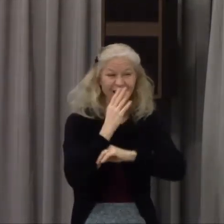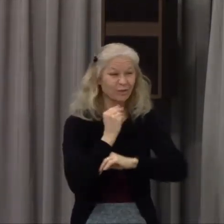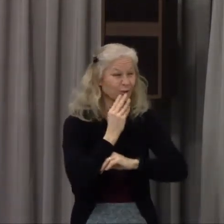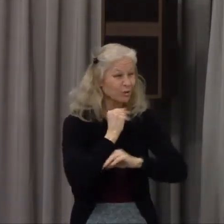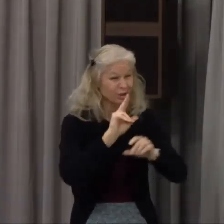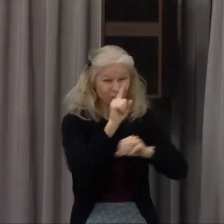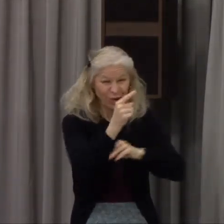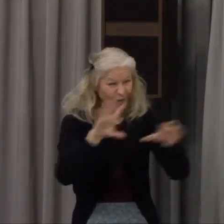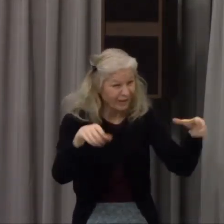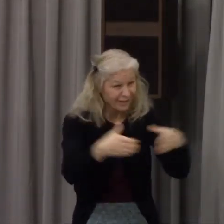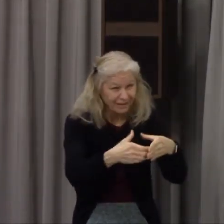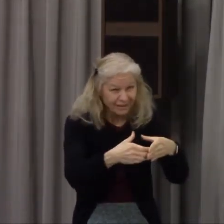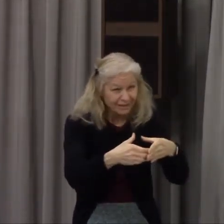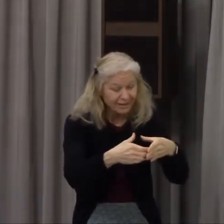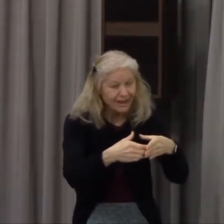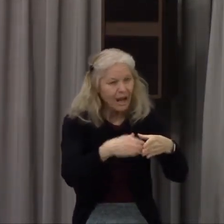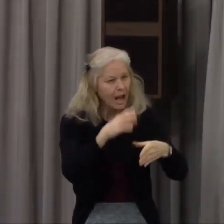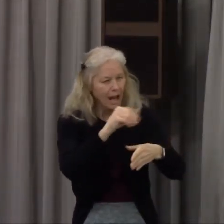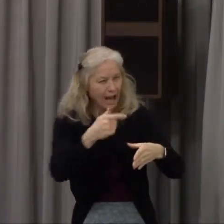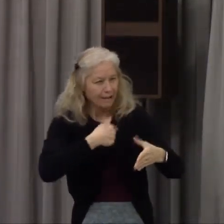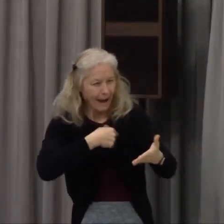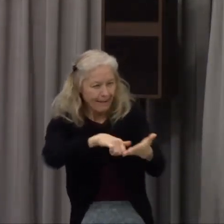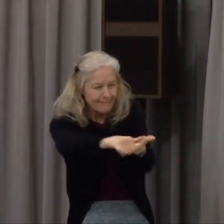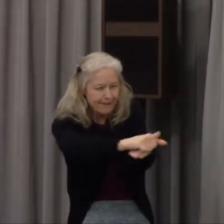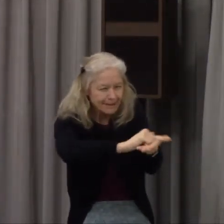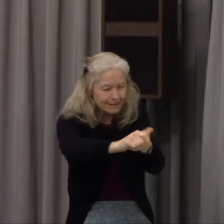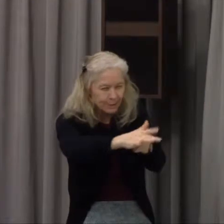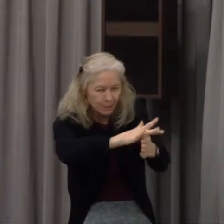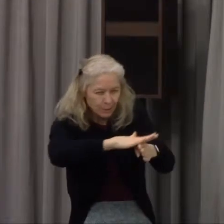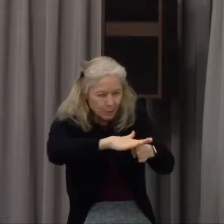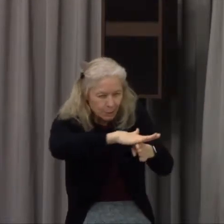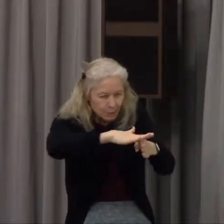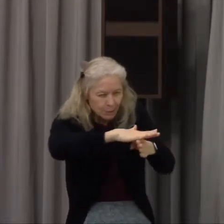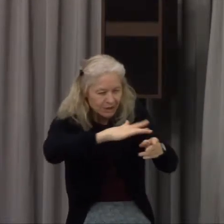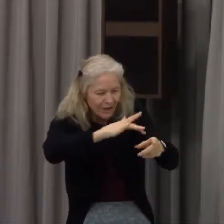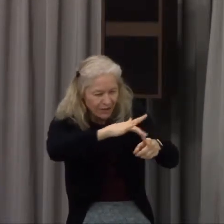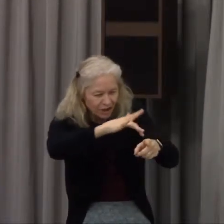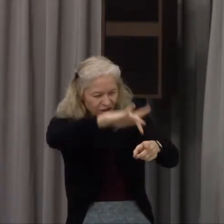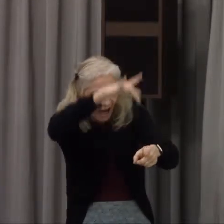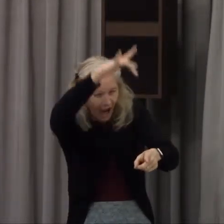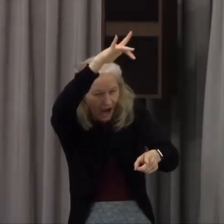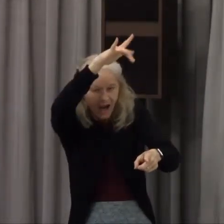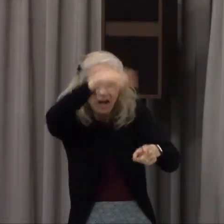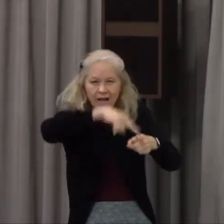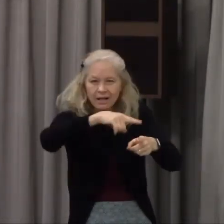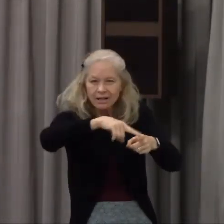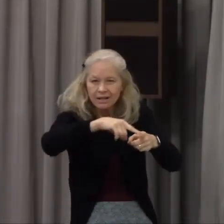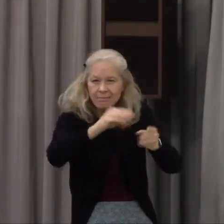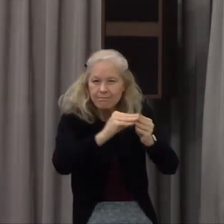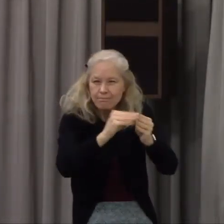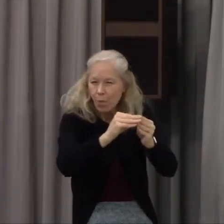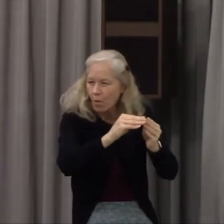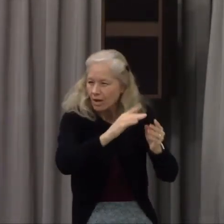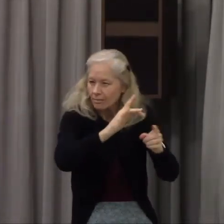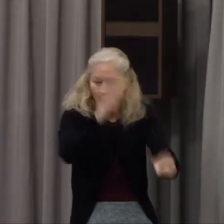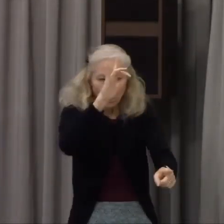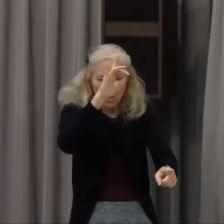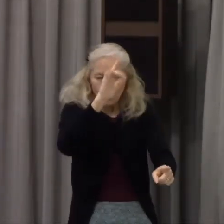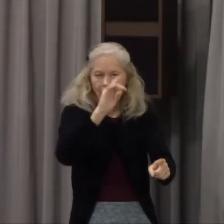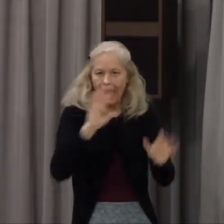I made you like a polished shaft. Isn't that the way he was? It is. You know what? Those who loved